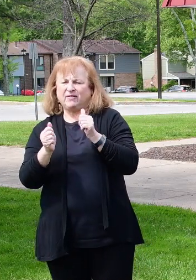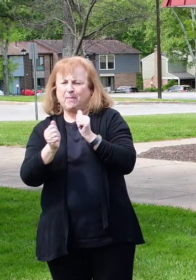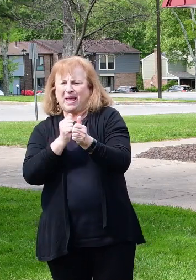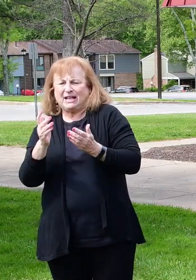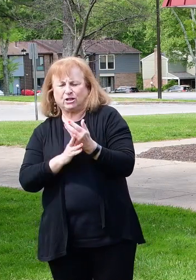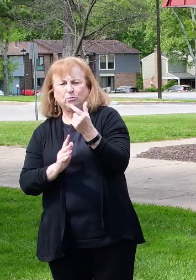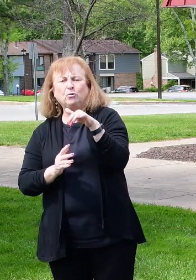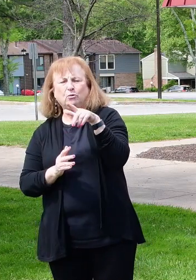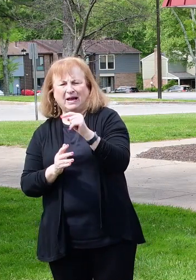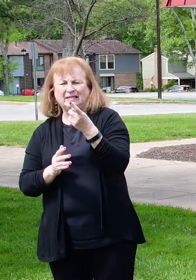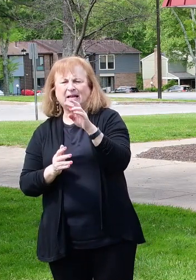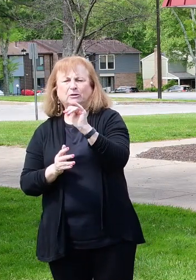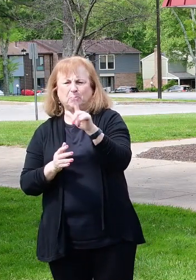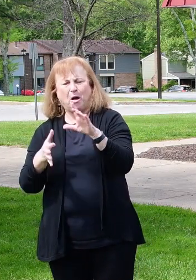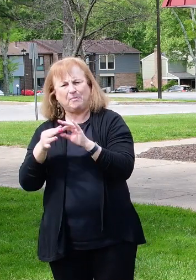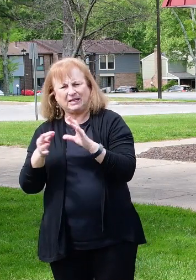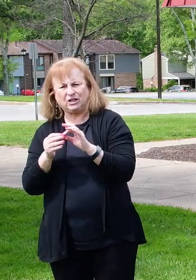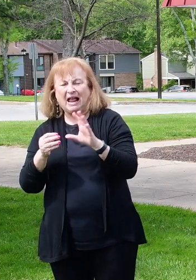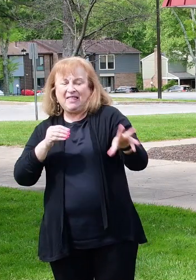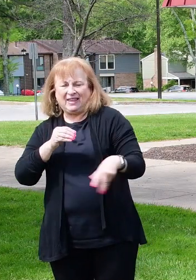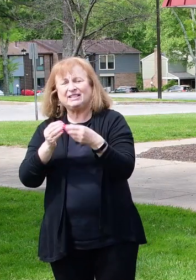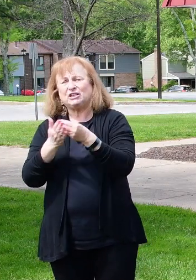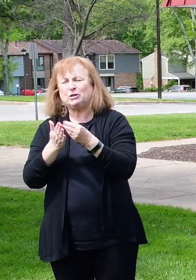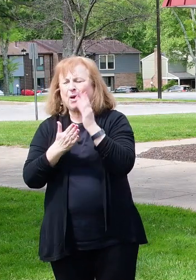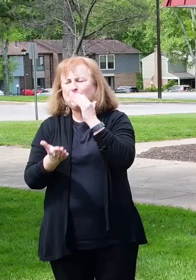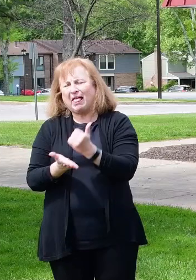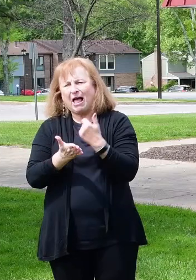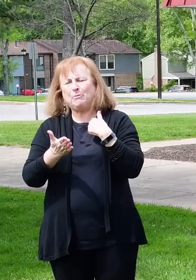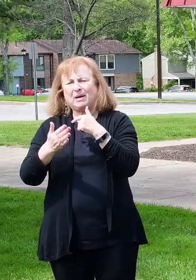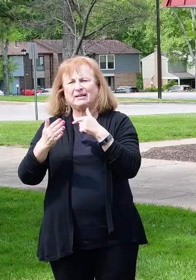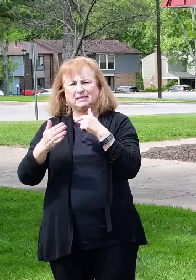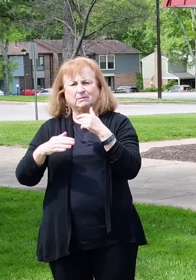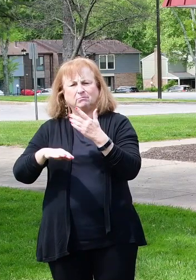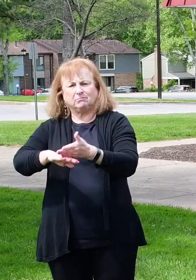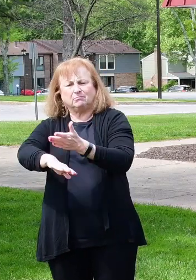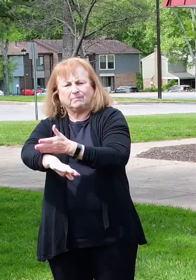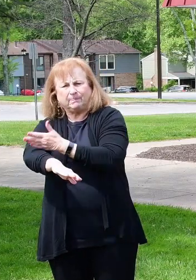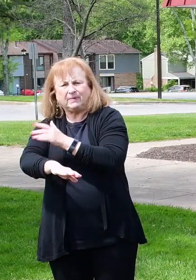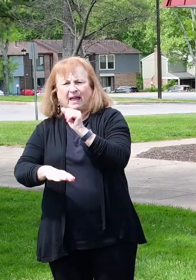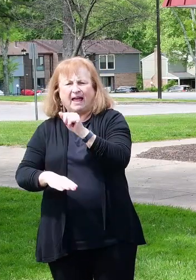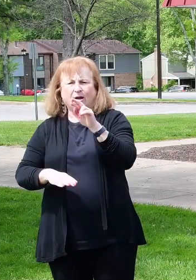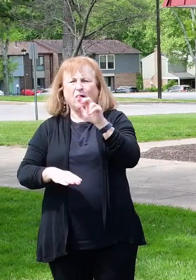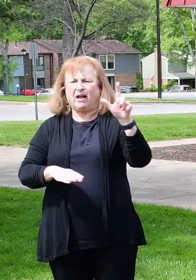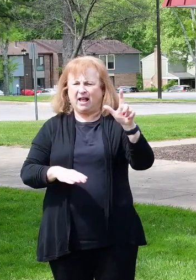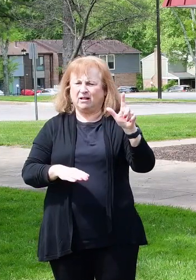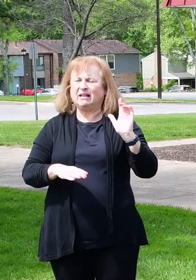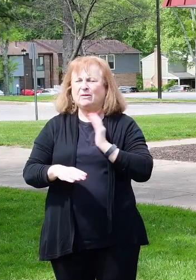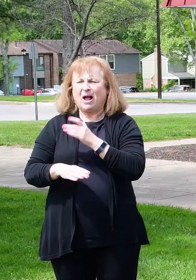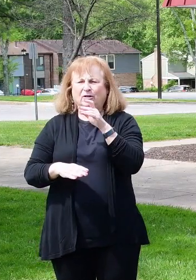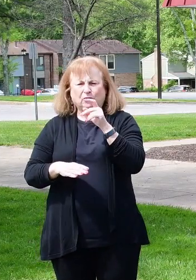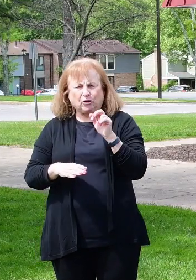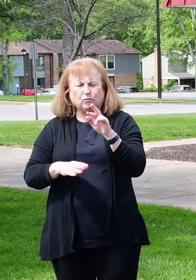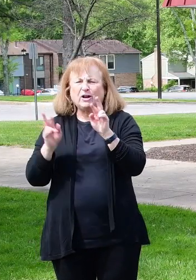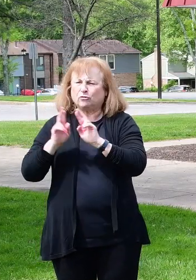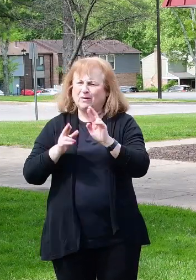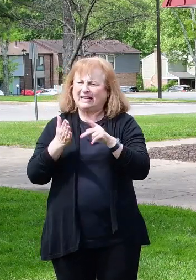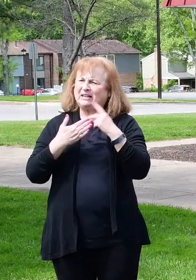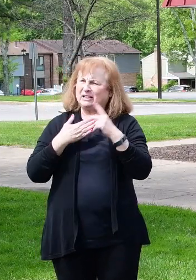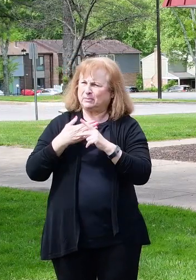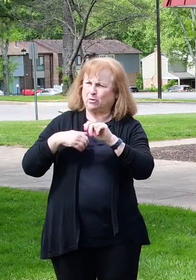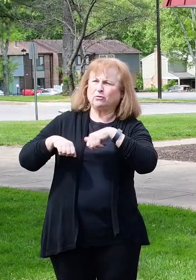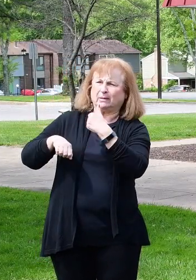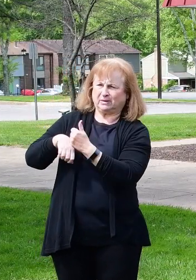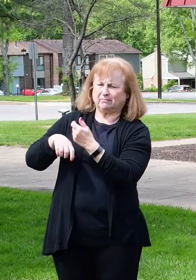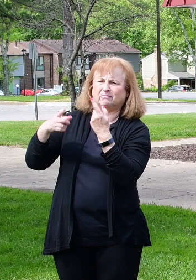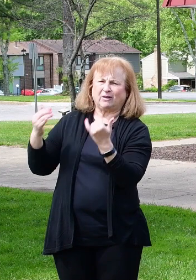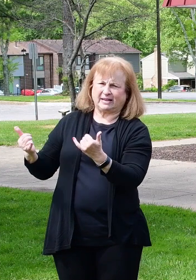Dr. Ball talked about, the additional money that will help us advance at the ARL where our career readiness programs are